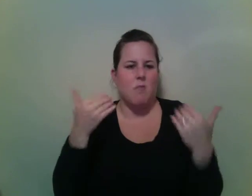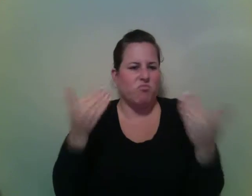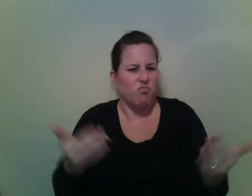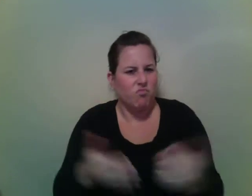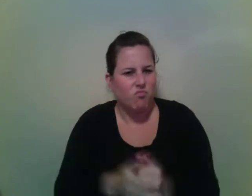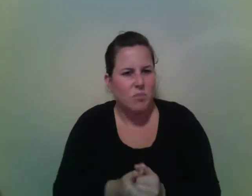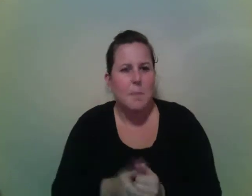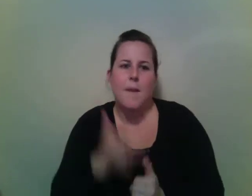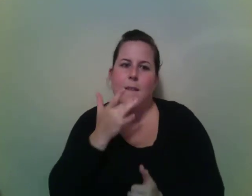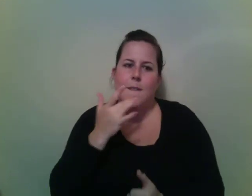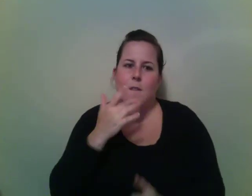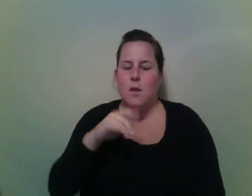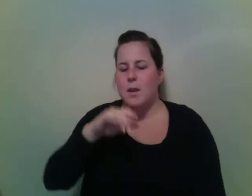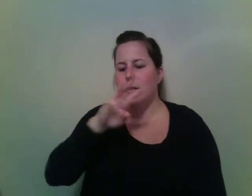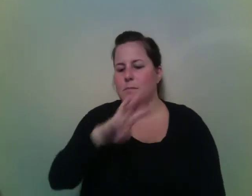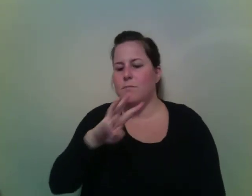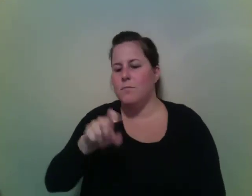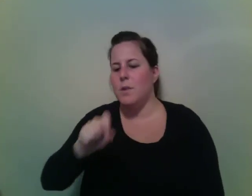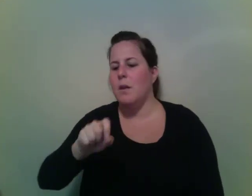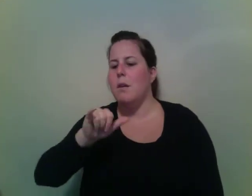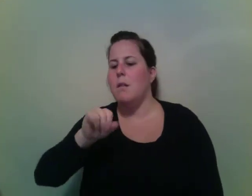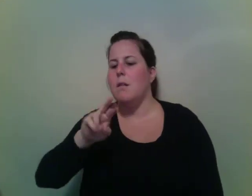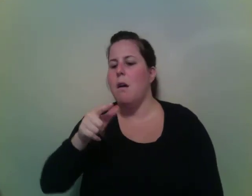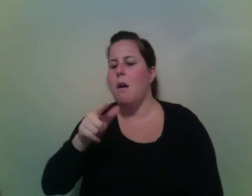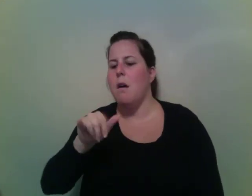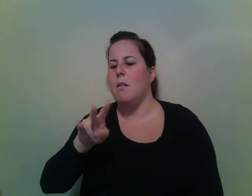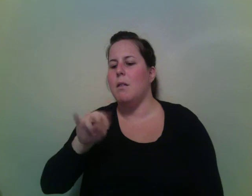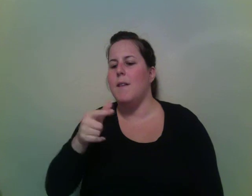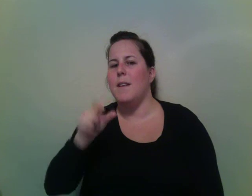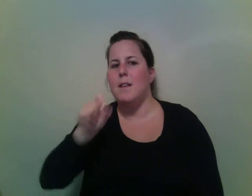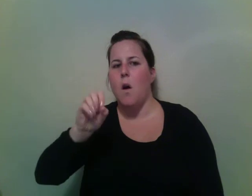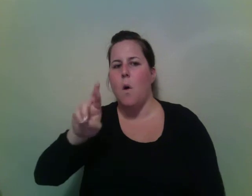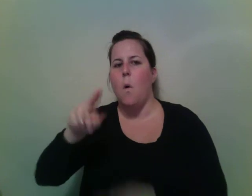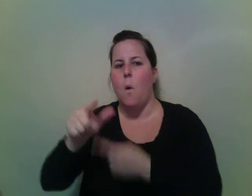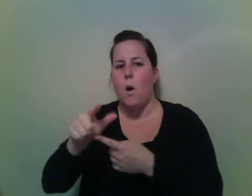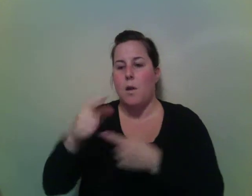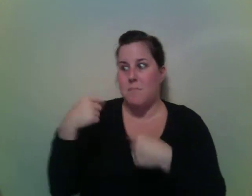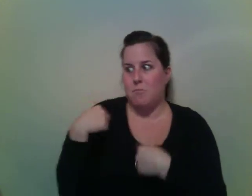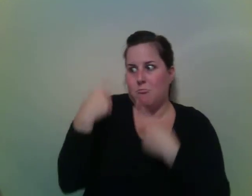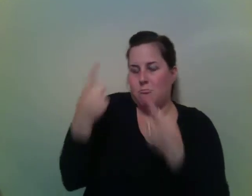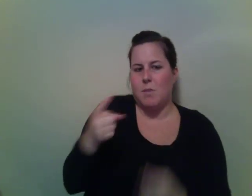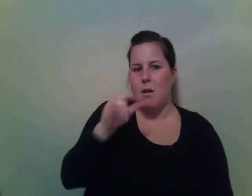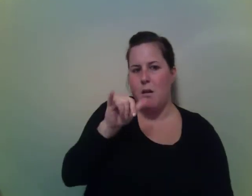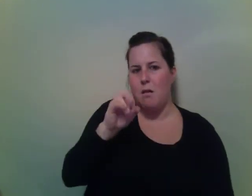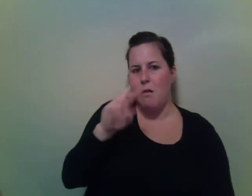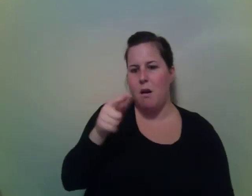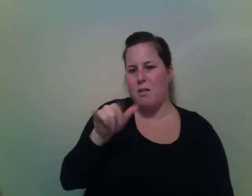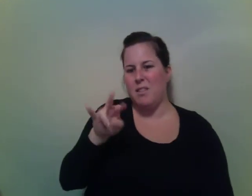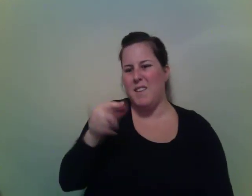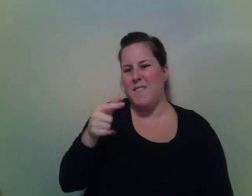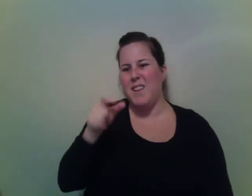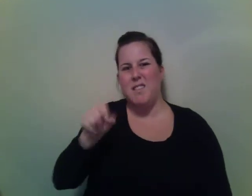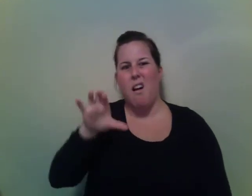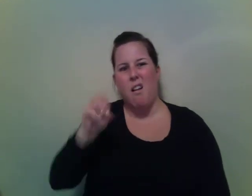.org. Some of you have been doing youngliving.com. I know I did that for way too long, and you have to jump through several